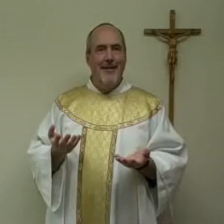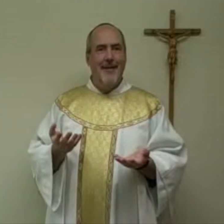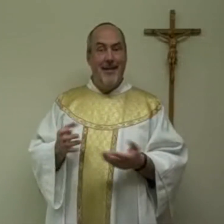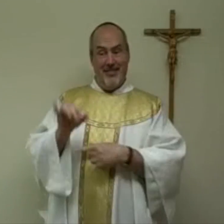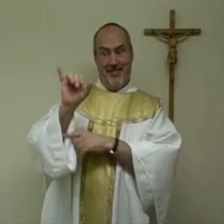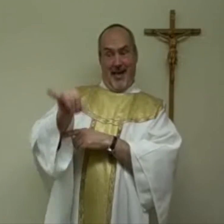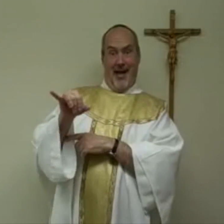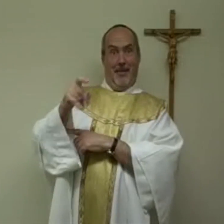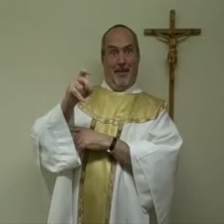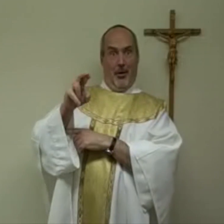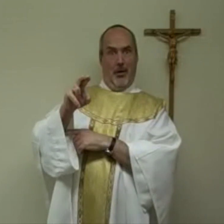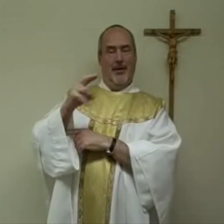church,